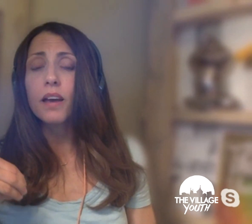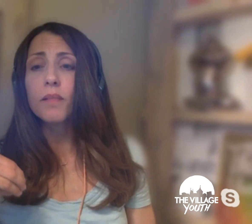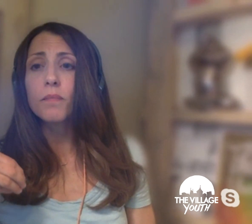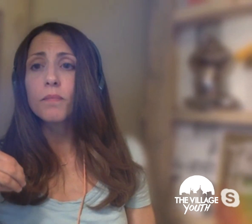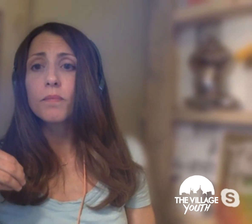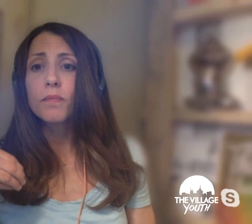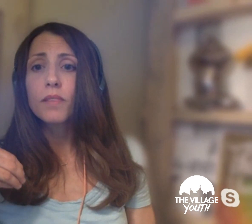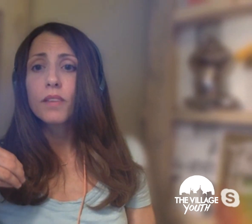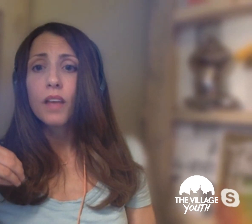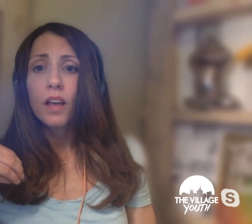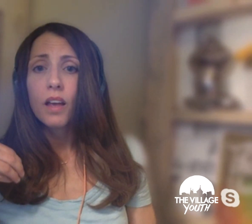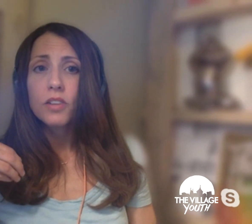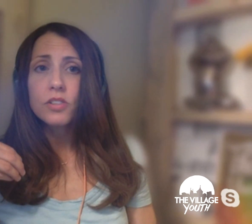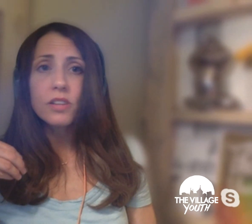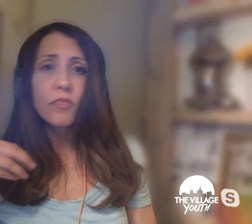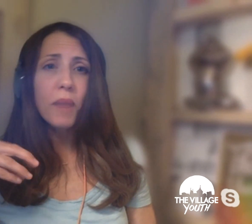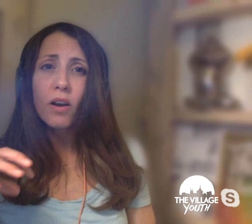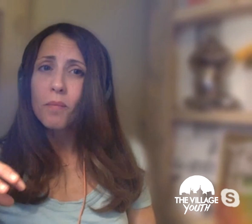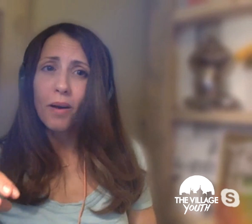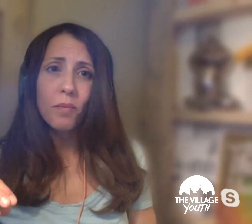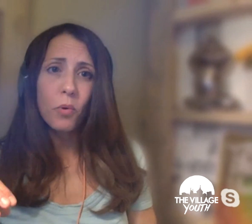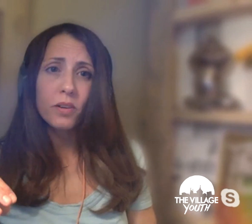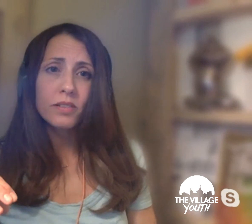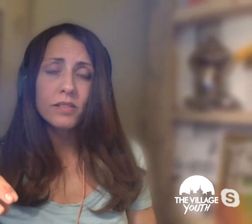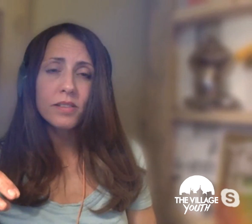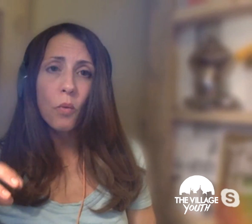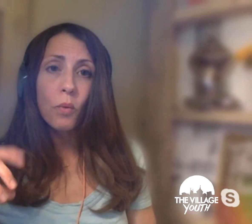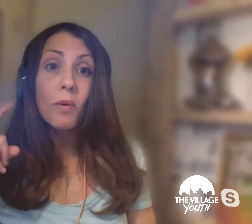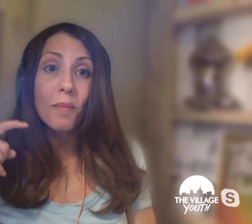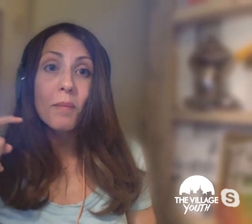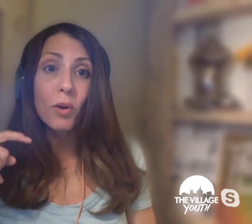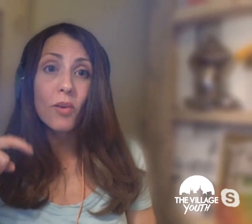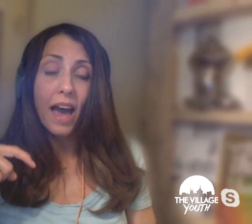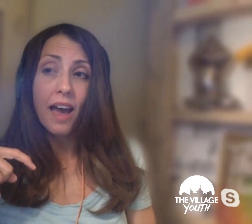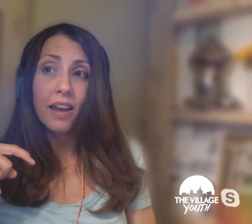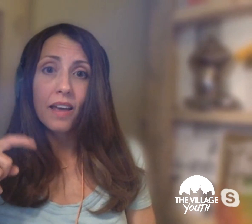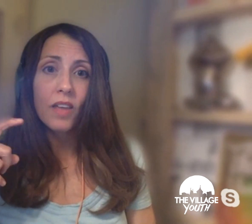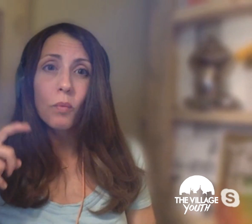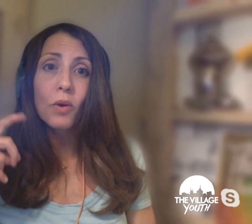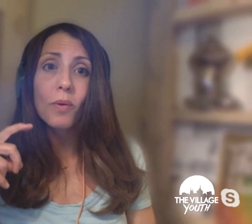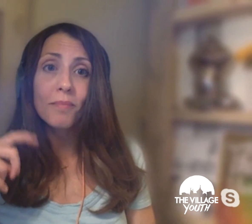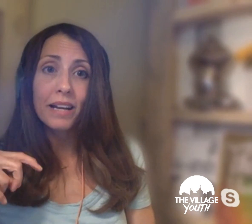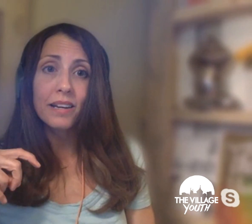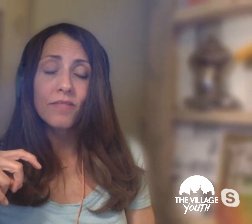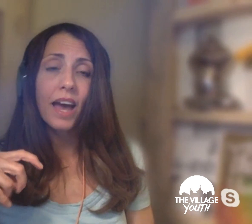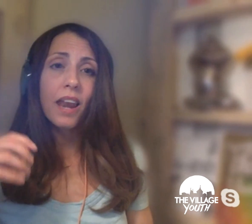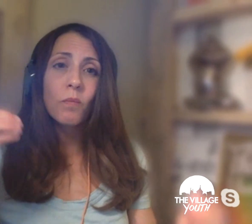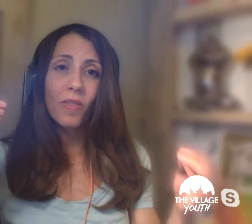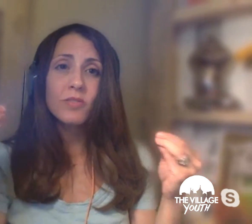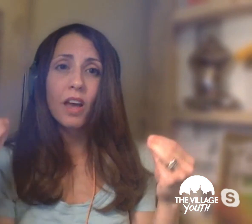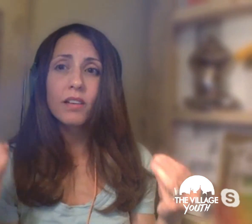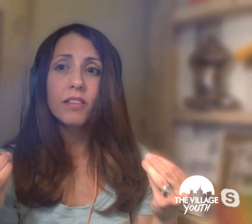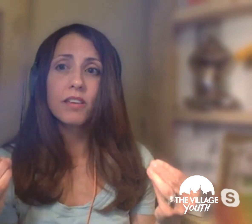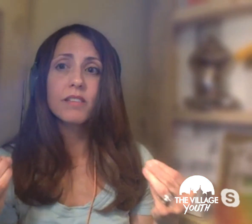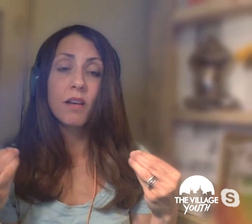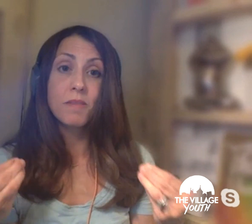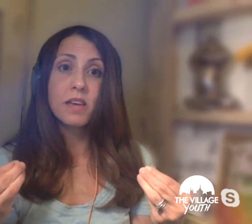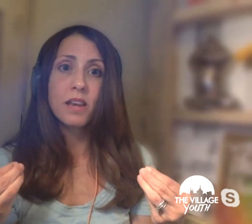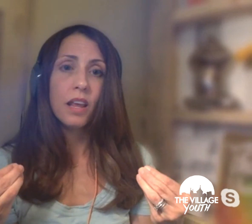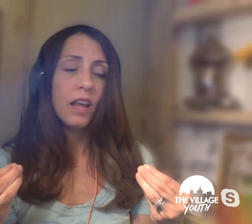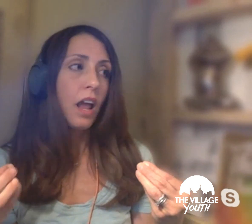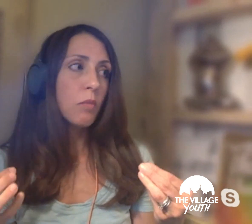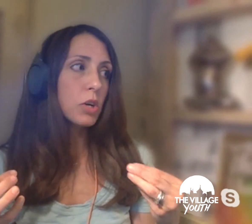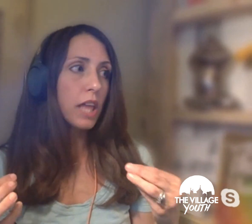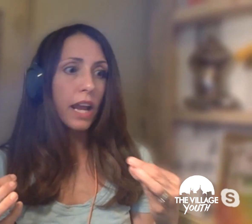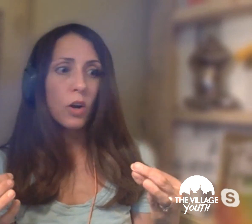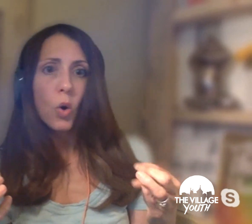becomes just of paramount importance that we remember that and that we are reminded of that. And when those ugly things come